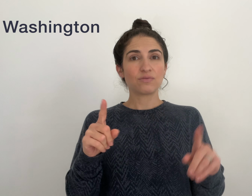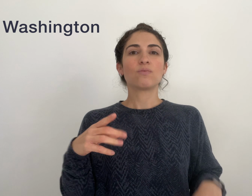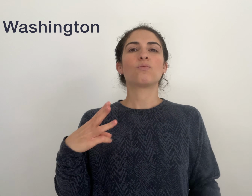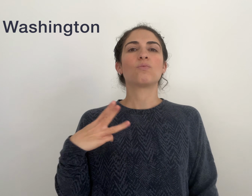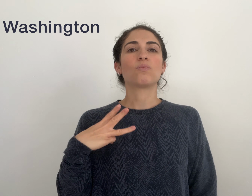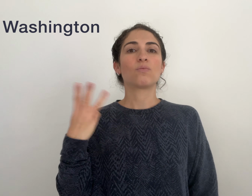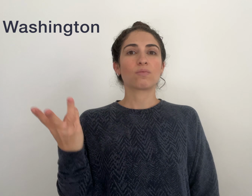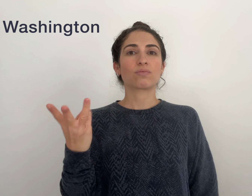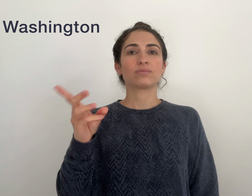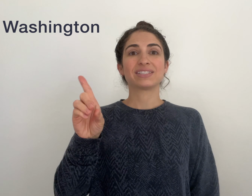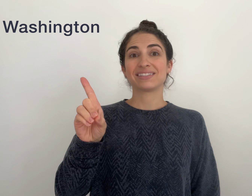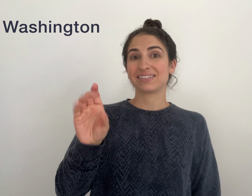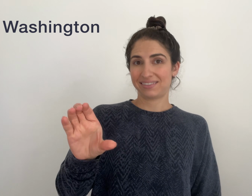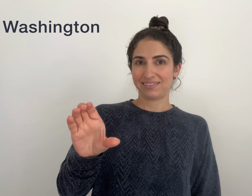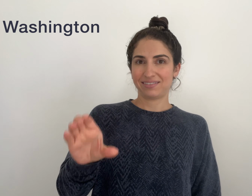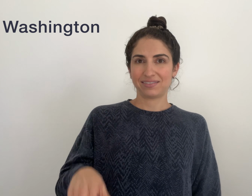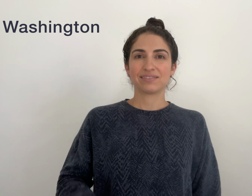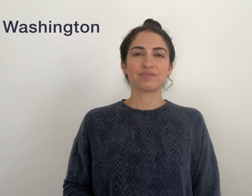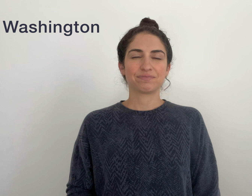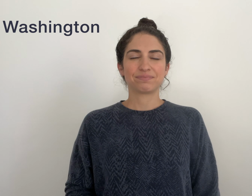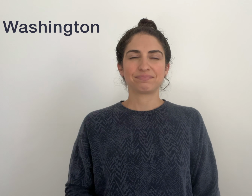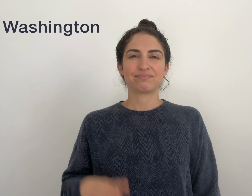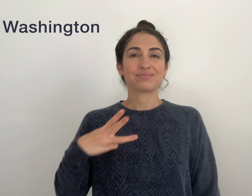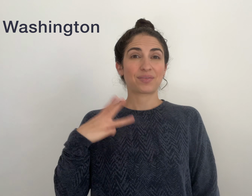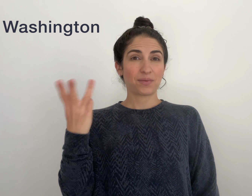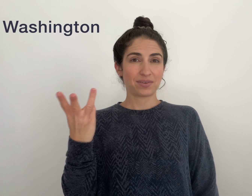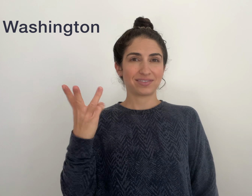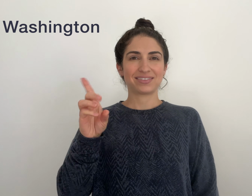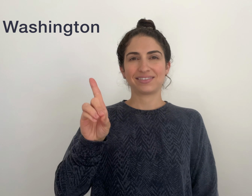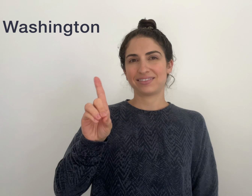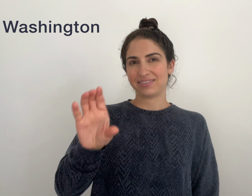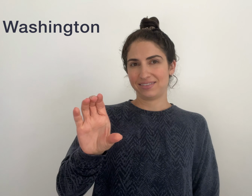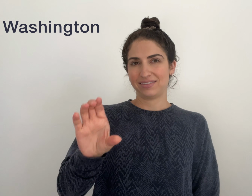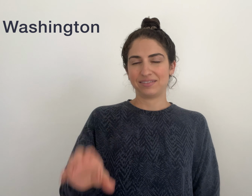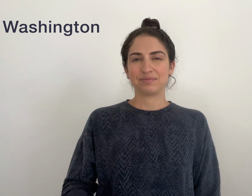is different from Washington, D.C., Washington, D.C.,